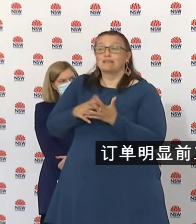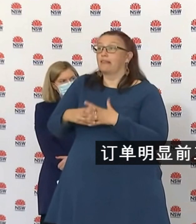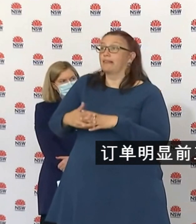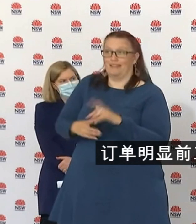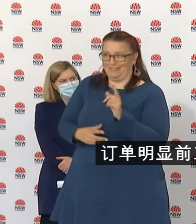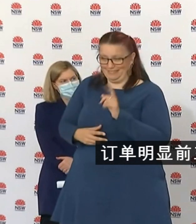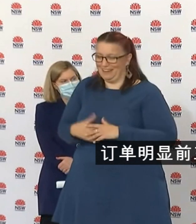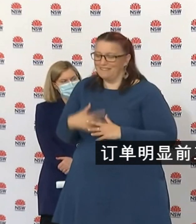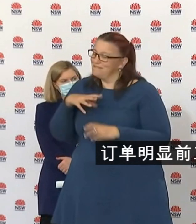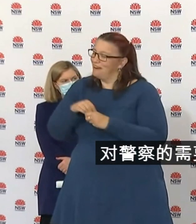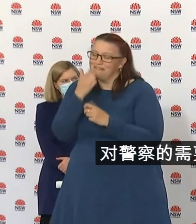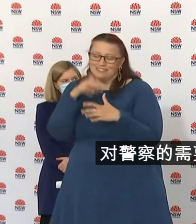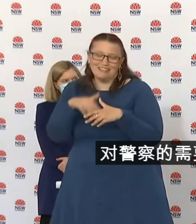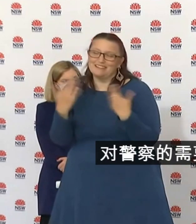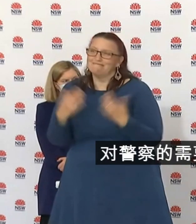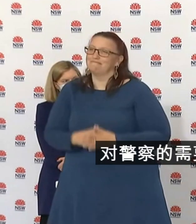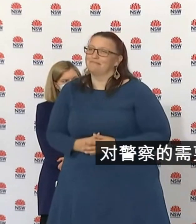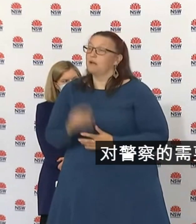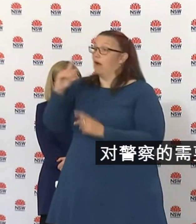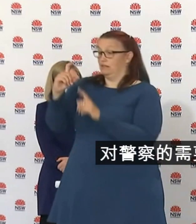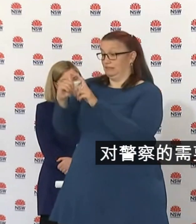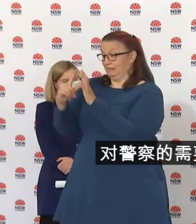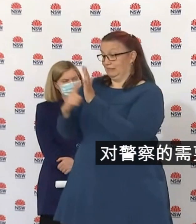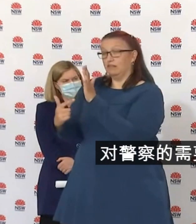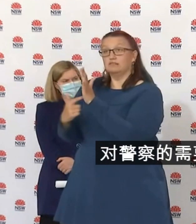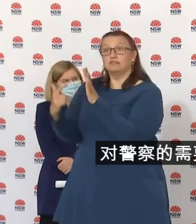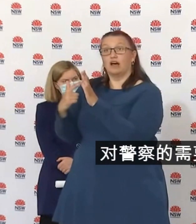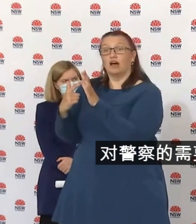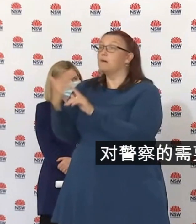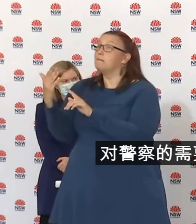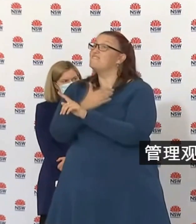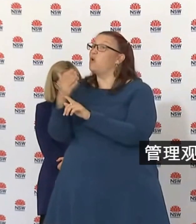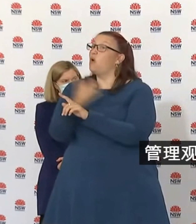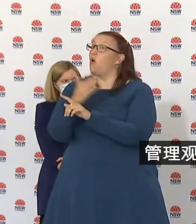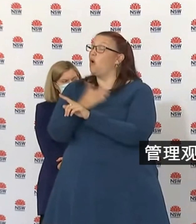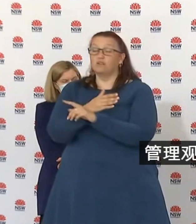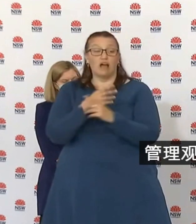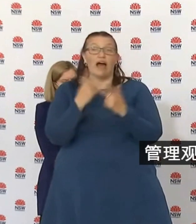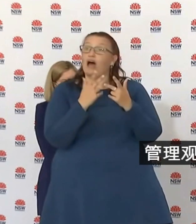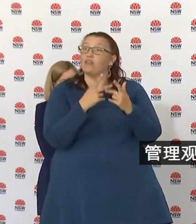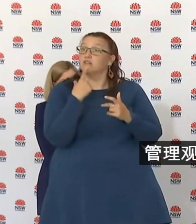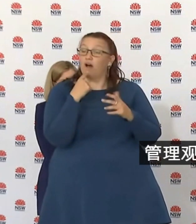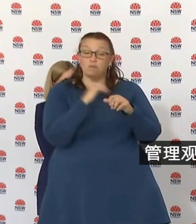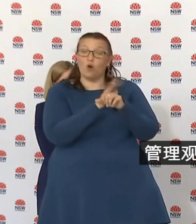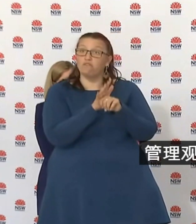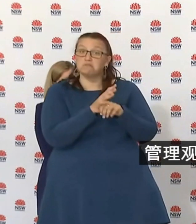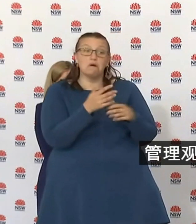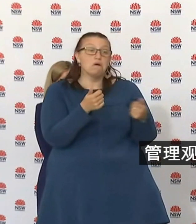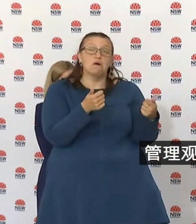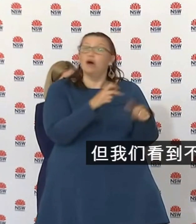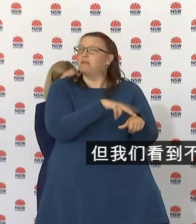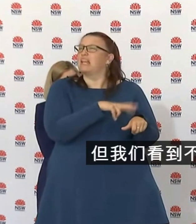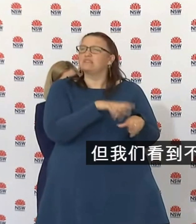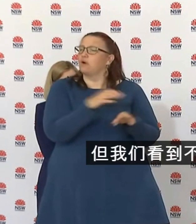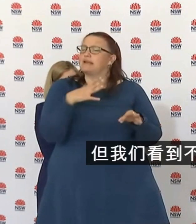rates were so low that the need for police was certainly removed. From an emergency management perspective, we've been on this journey the whole